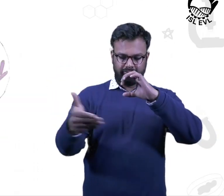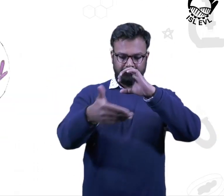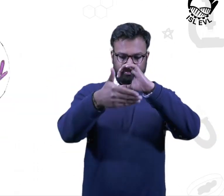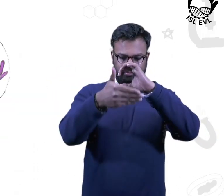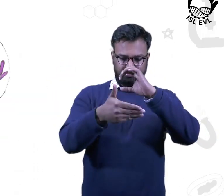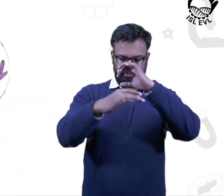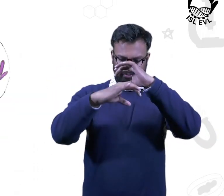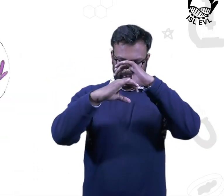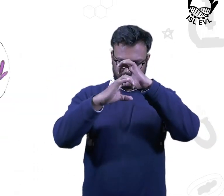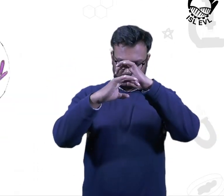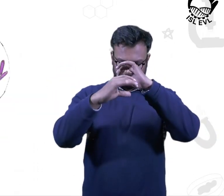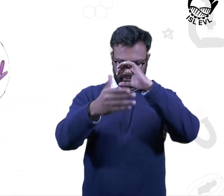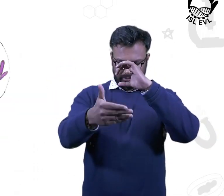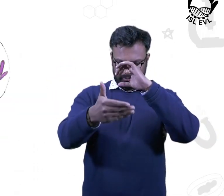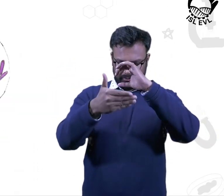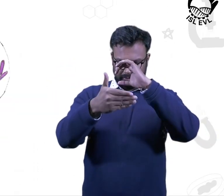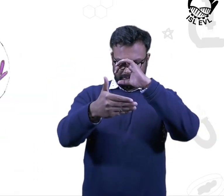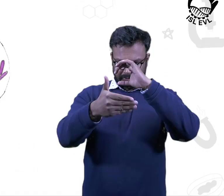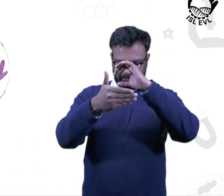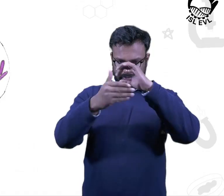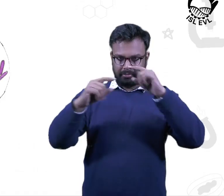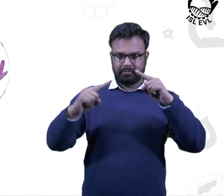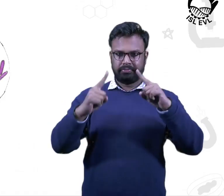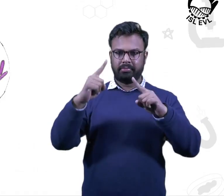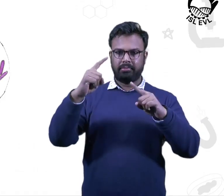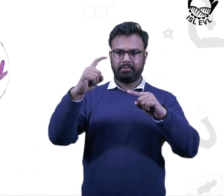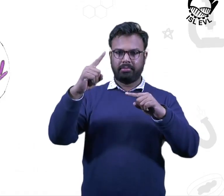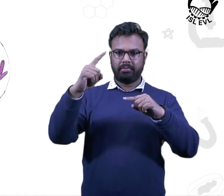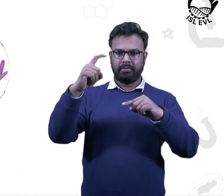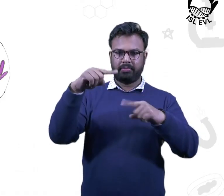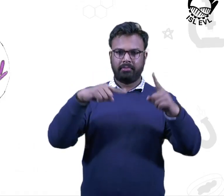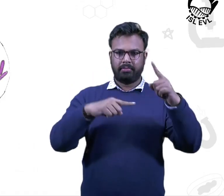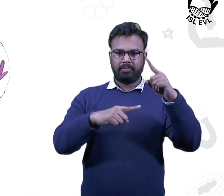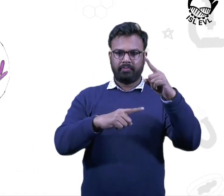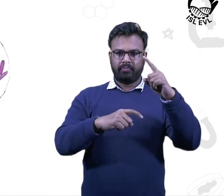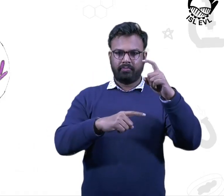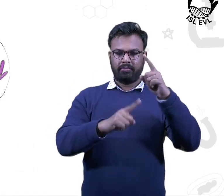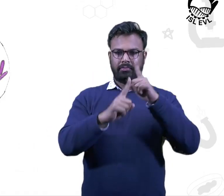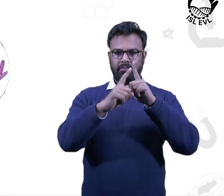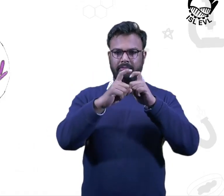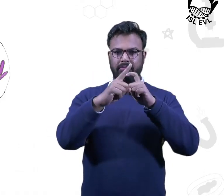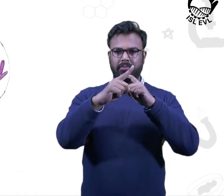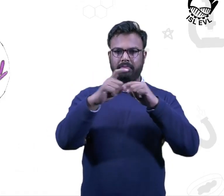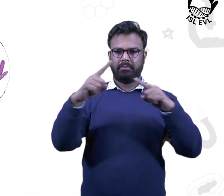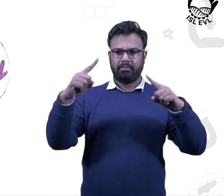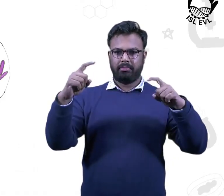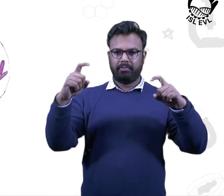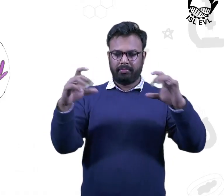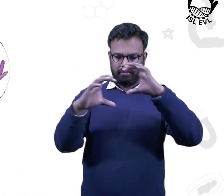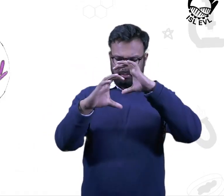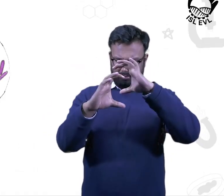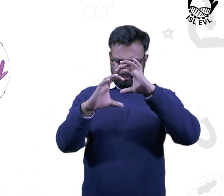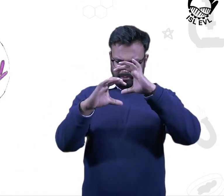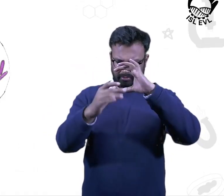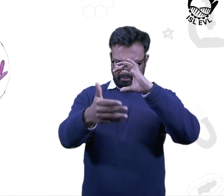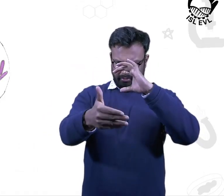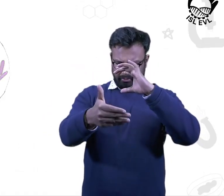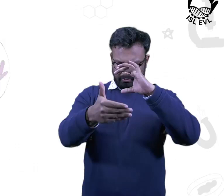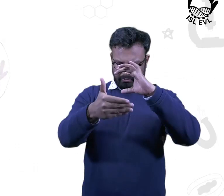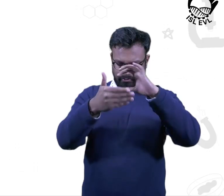During her research, Dr. Manjula was observing bacterial cell division